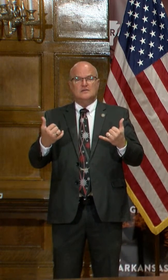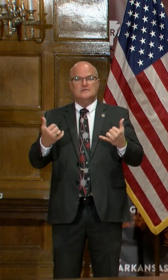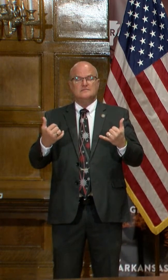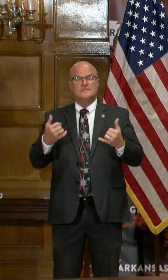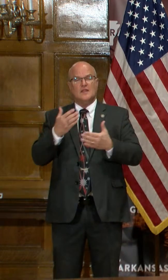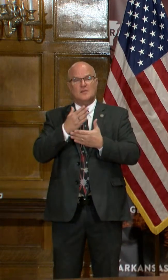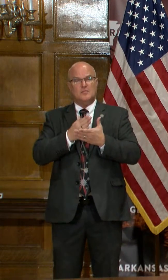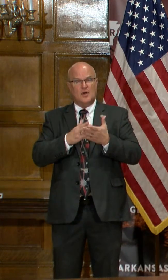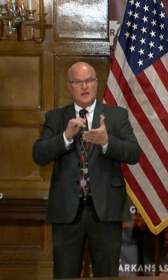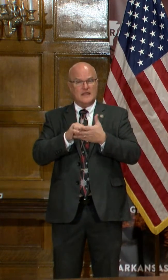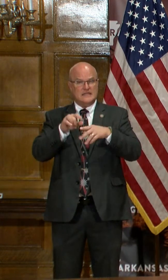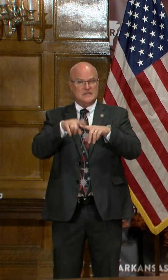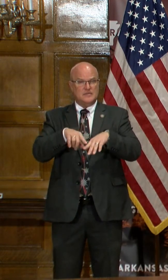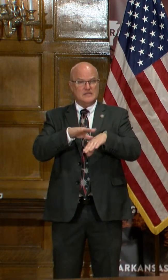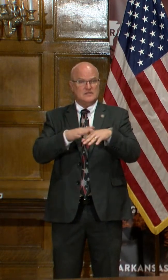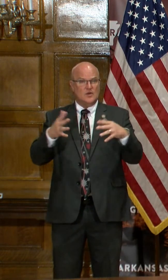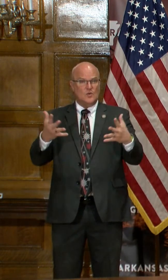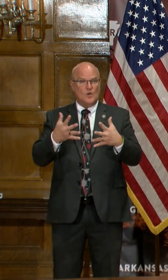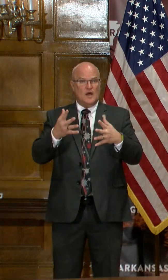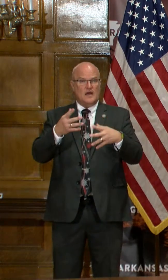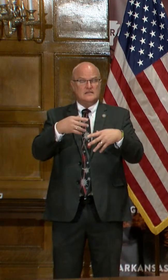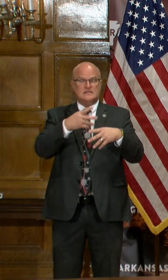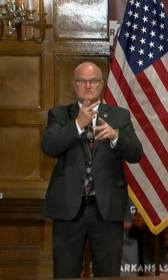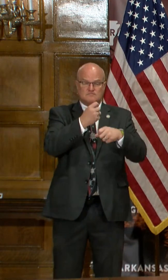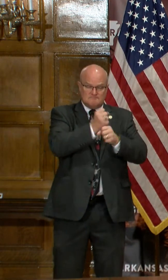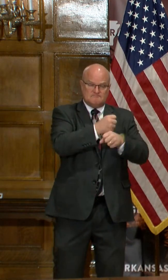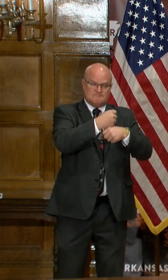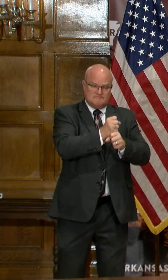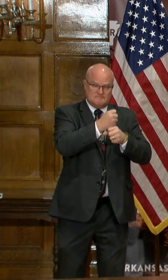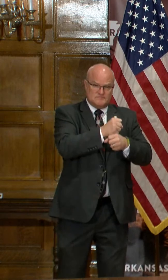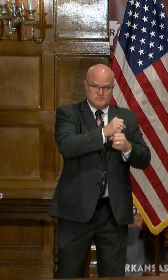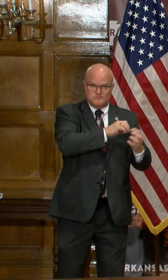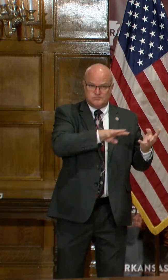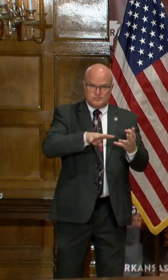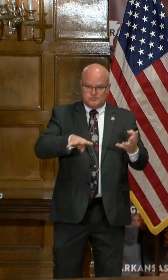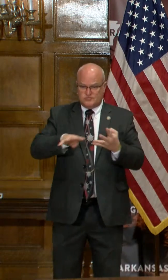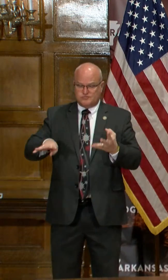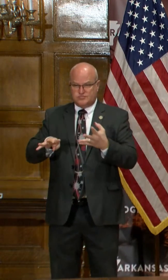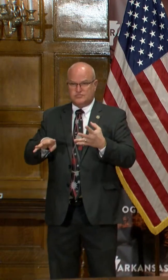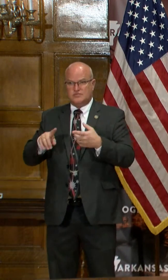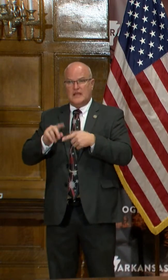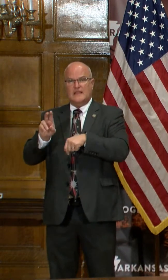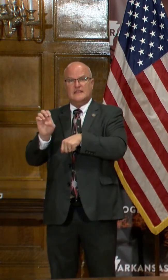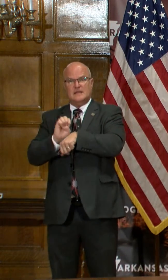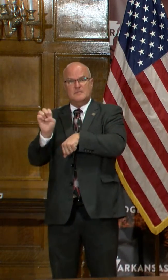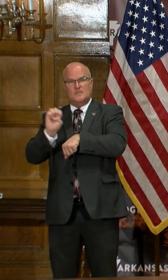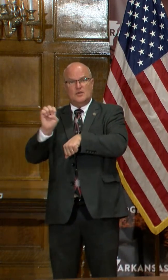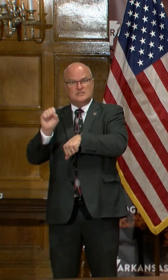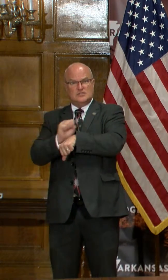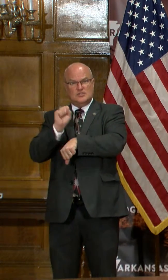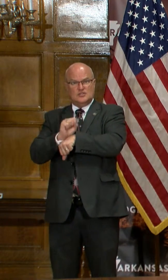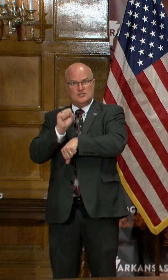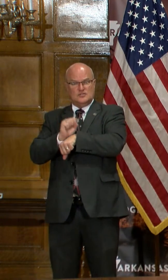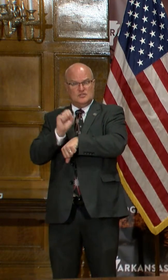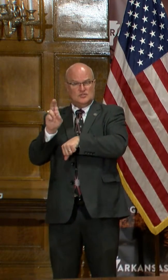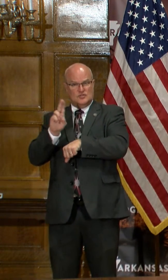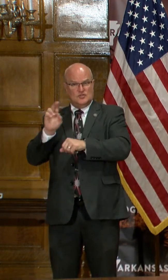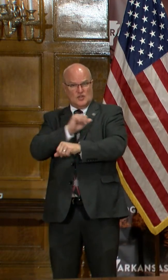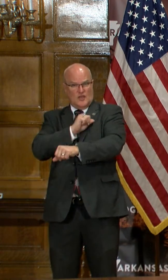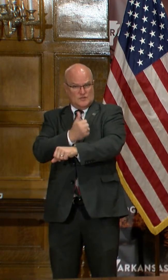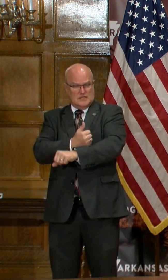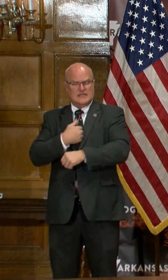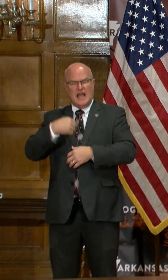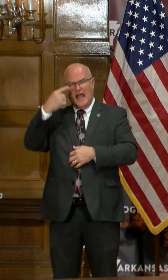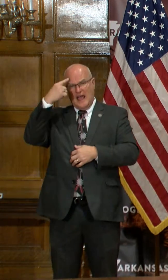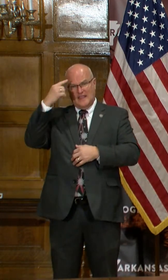In part of it, it depends upon what's the production like between now and the time you get the emergency use authorization. So I